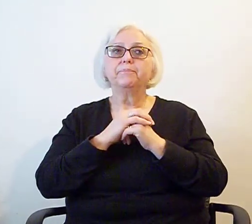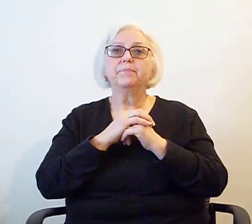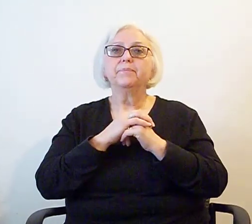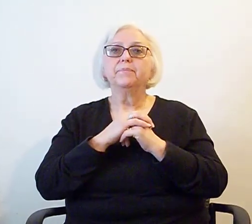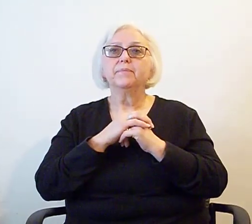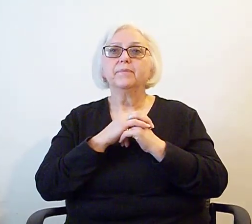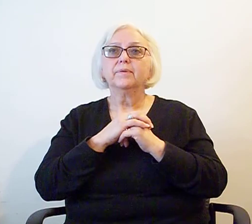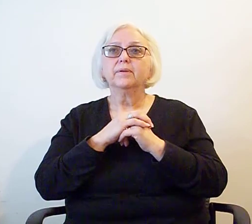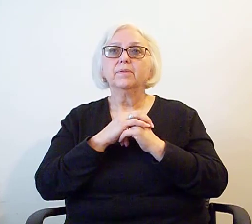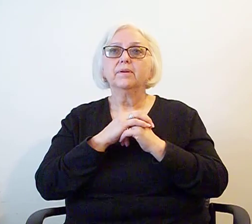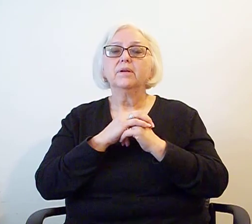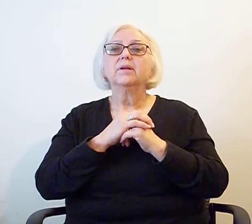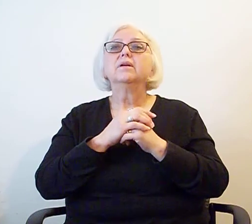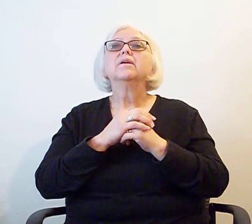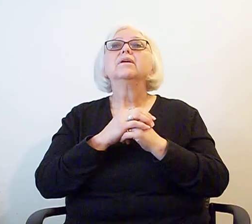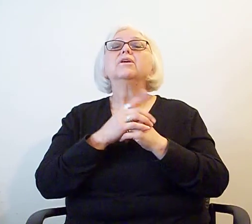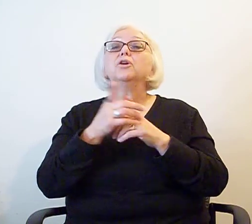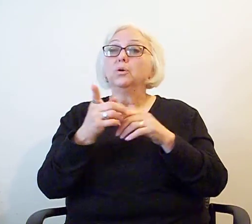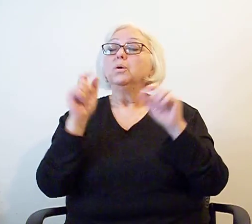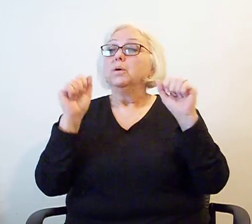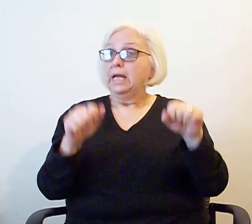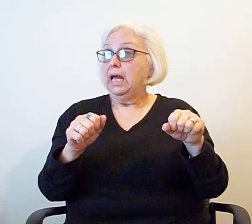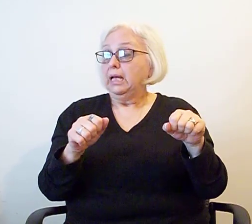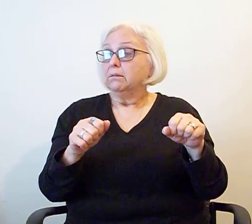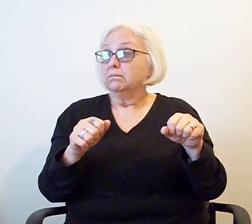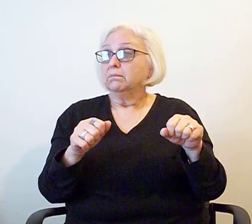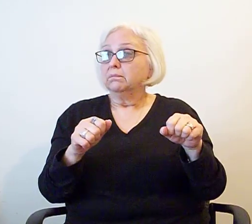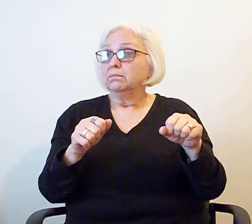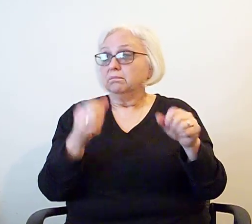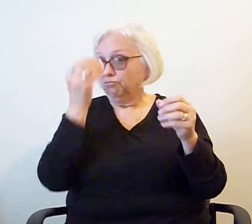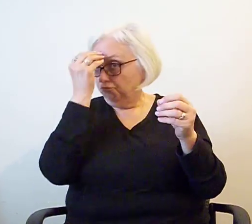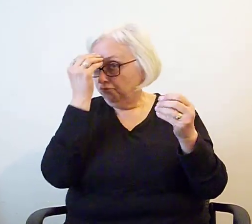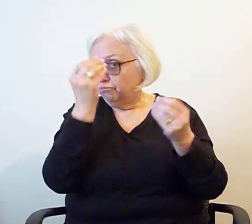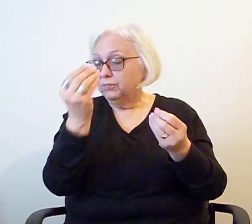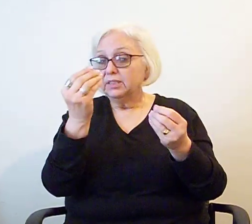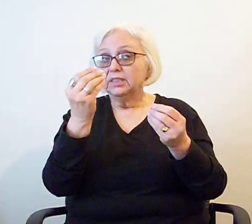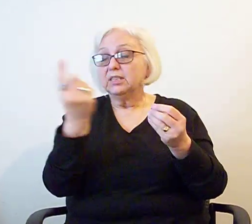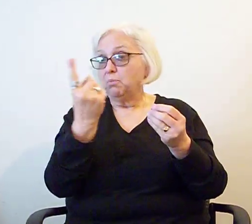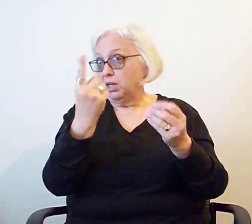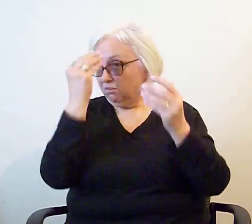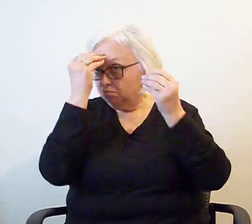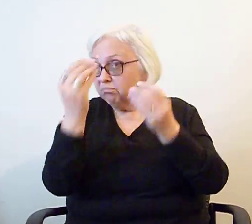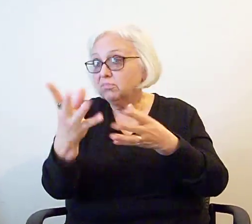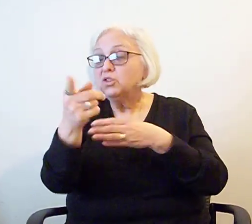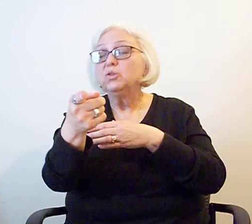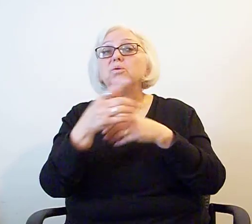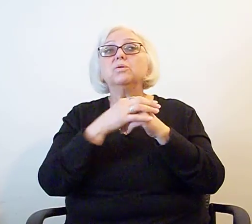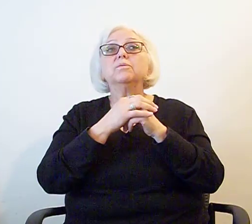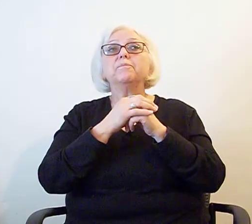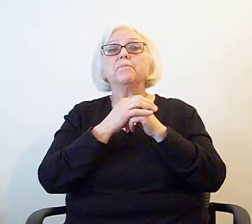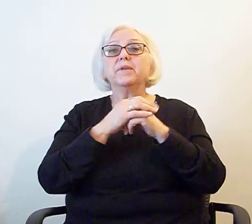You can be notified prior to the transfer